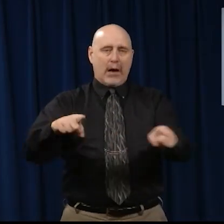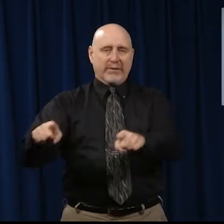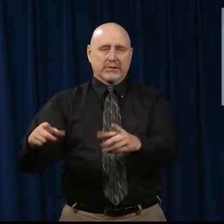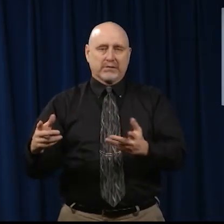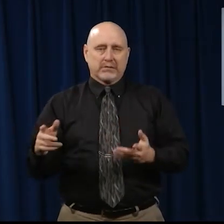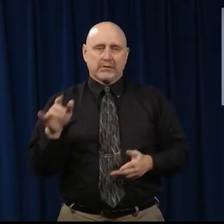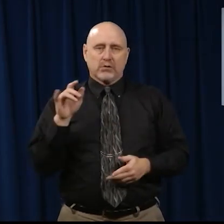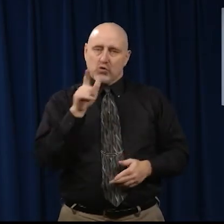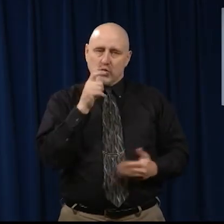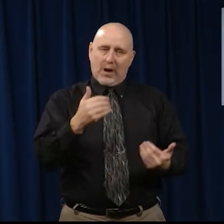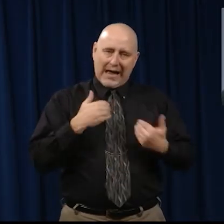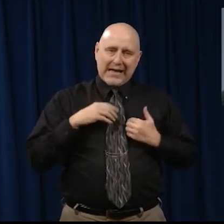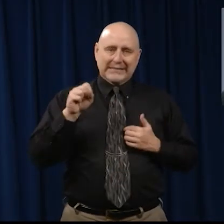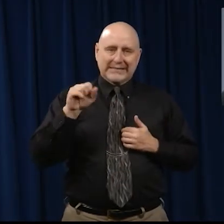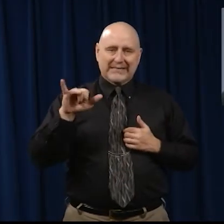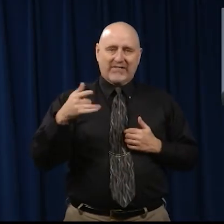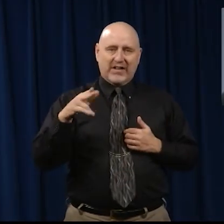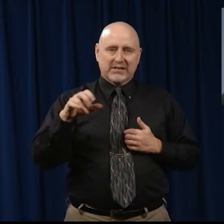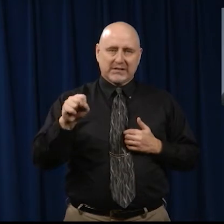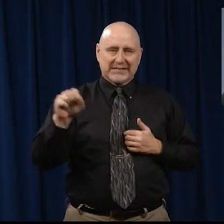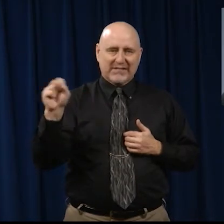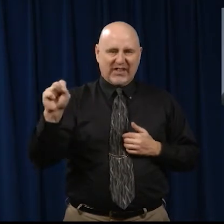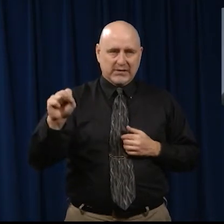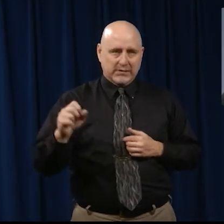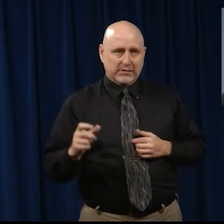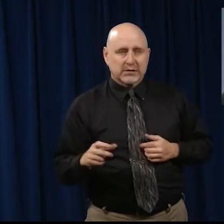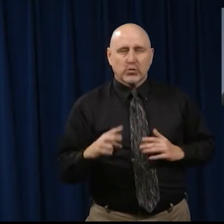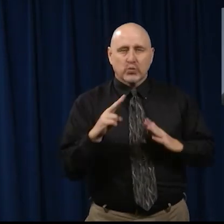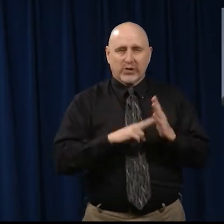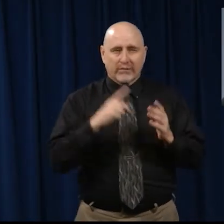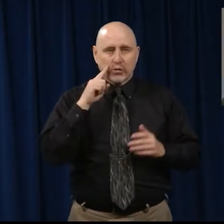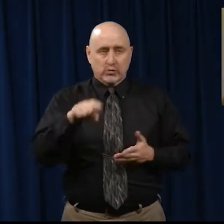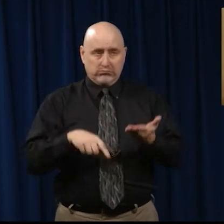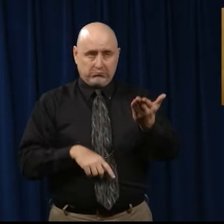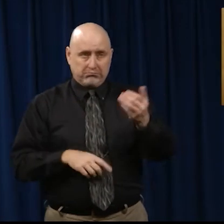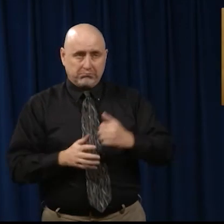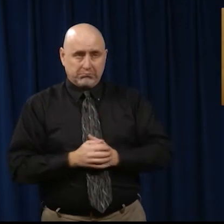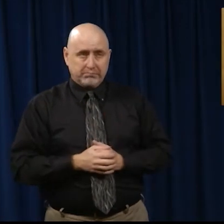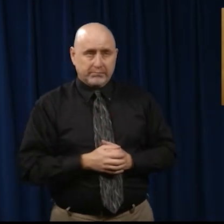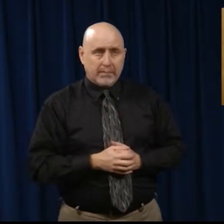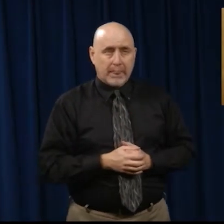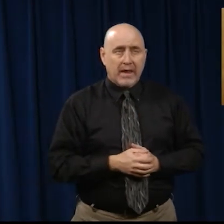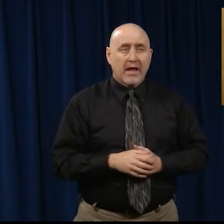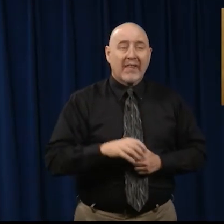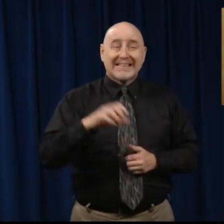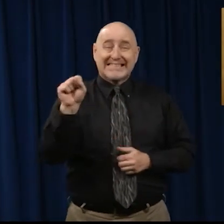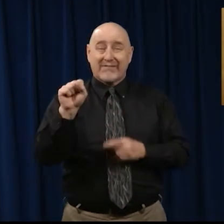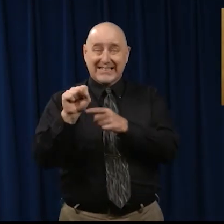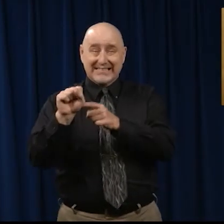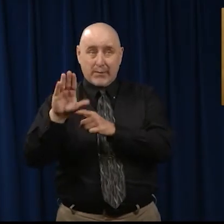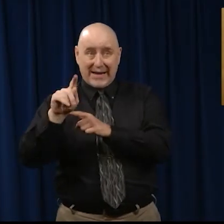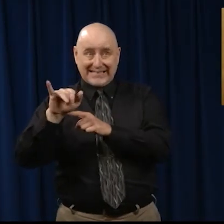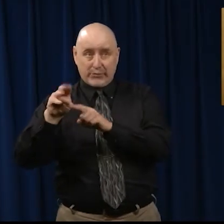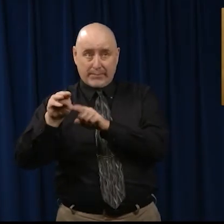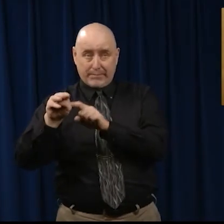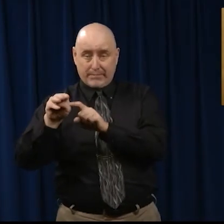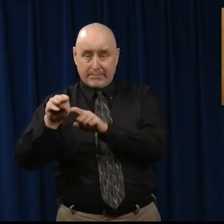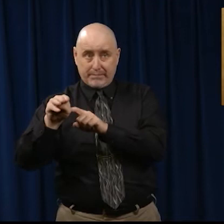happen to a person who has syphilis. Let me read this to you. It says this: the syphilis